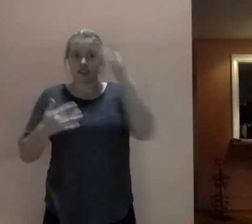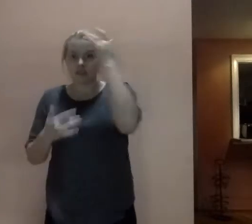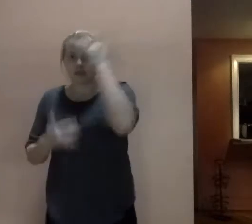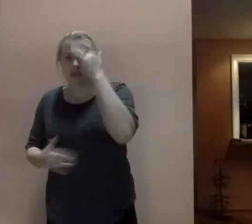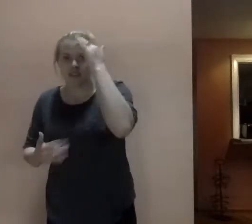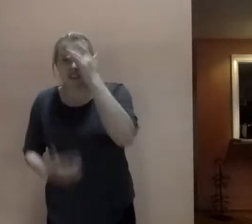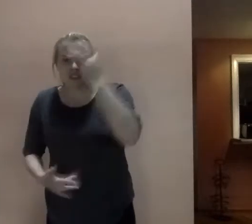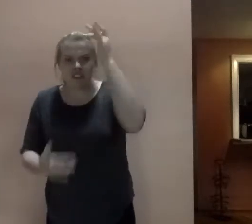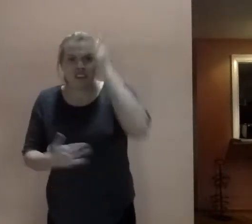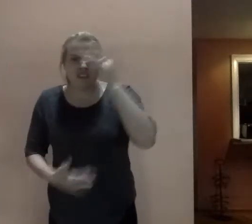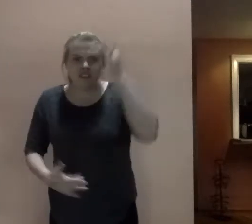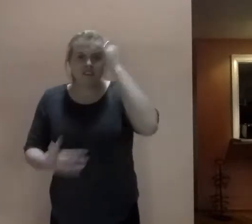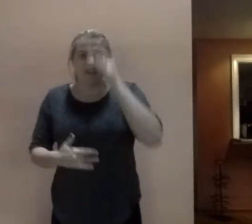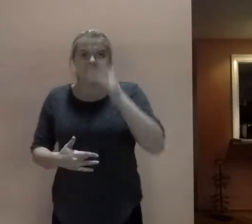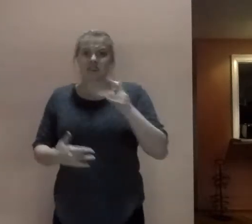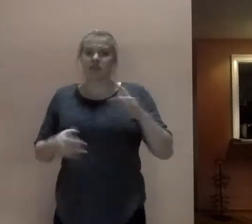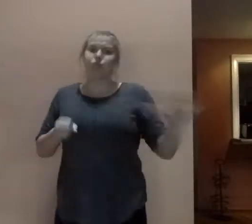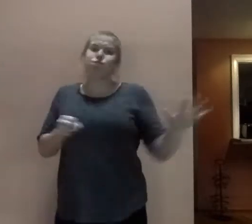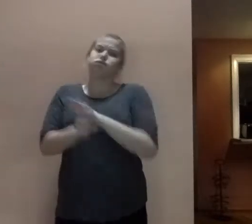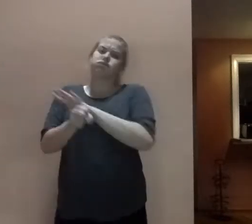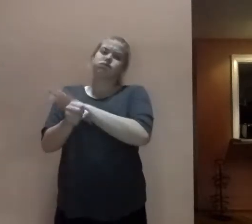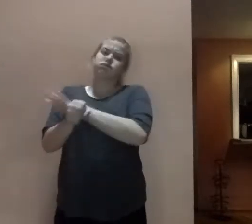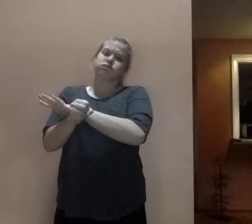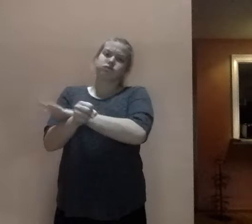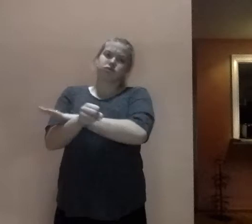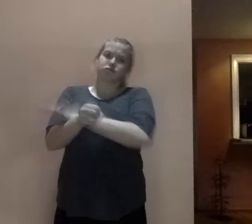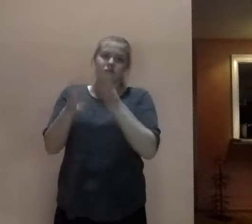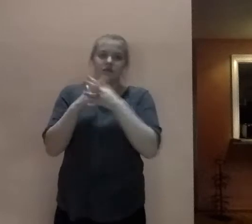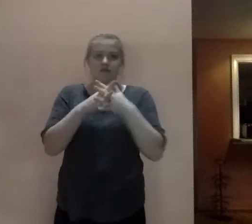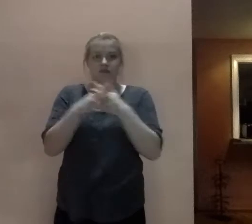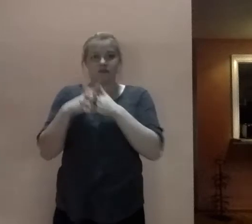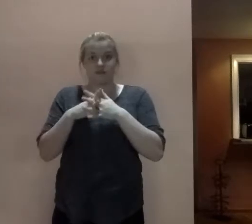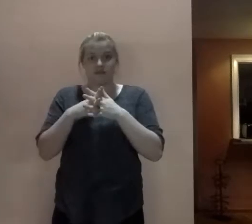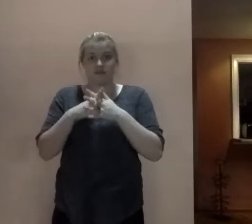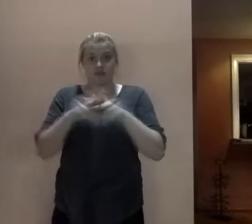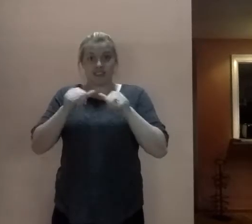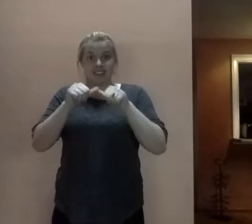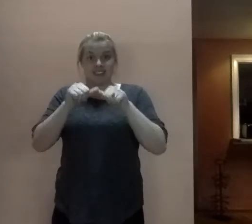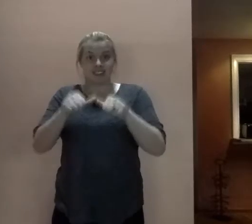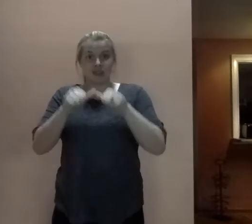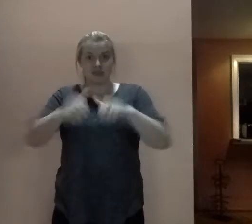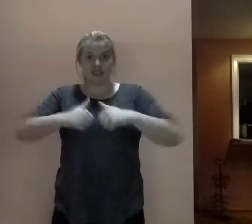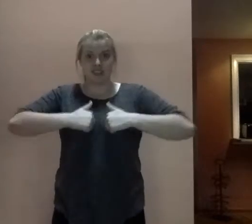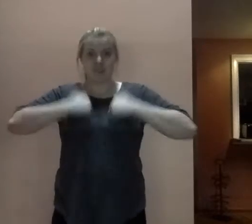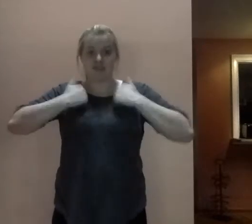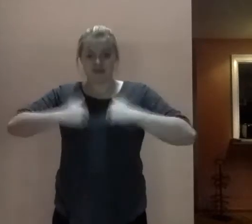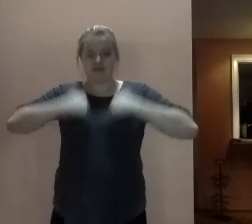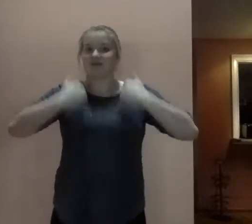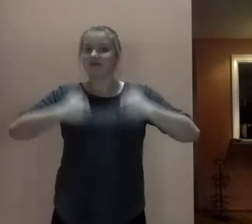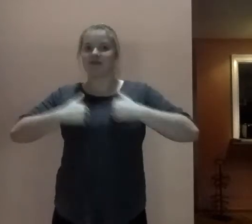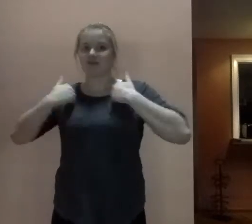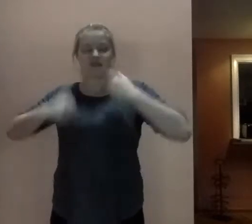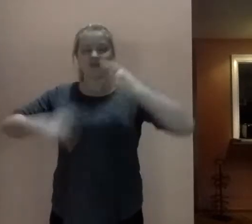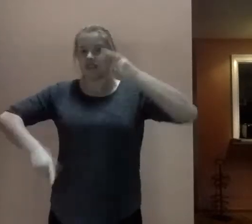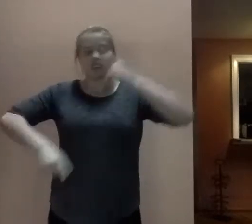that's overcoming the country. There's no way we can sustain the current style of care with the epidemic that we're creating with